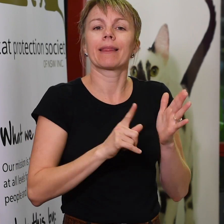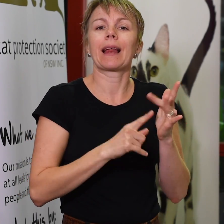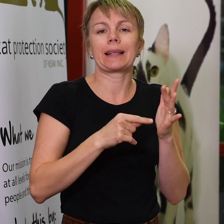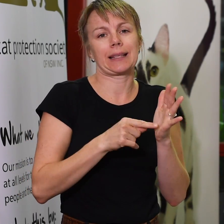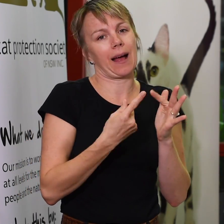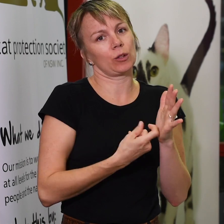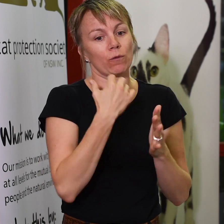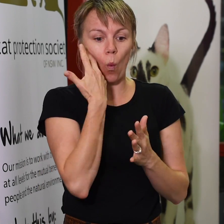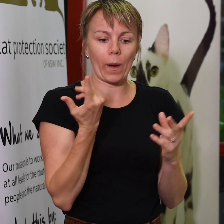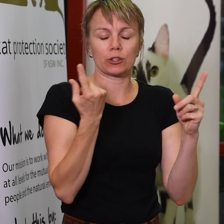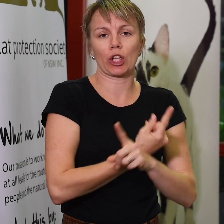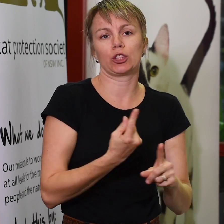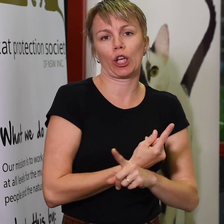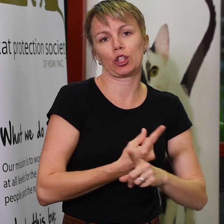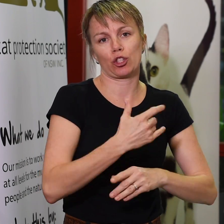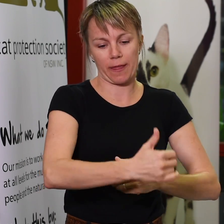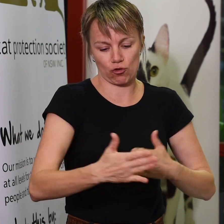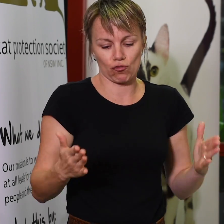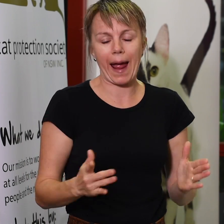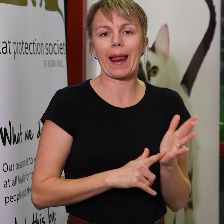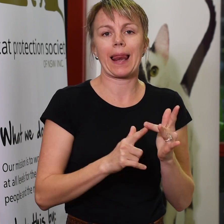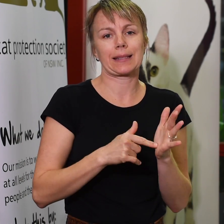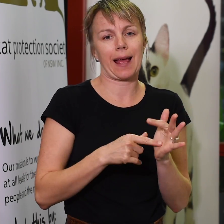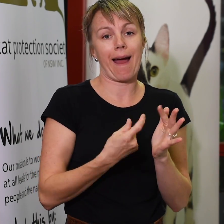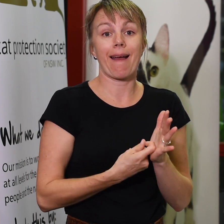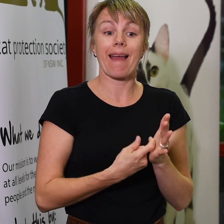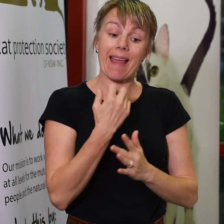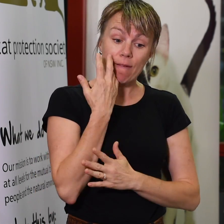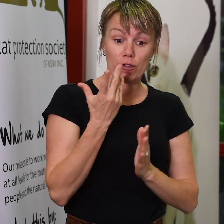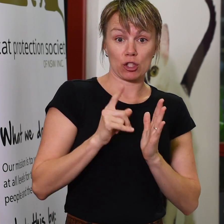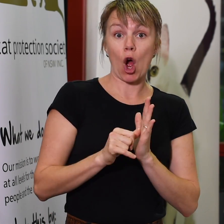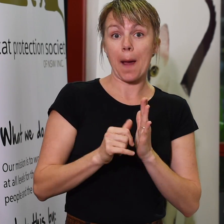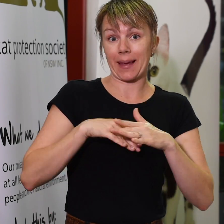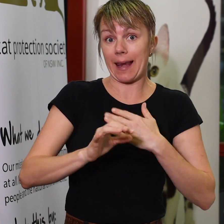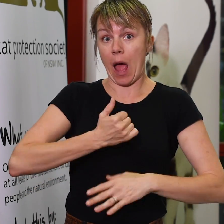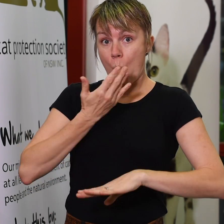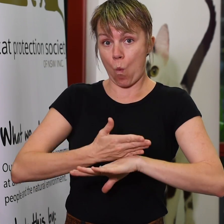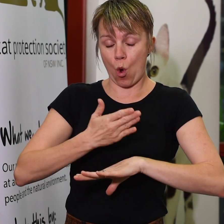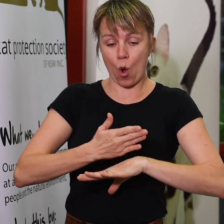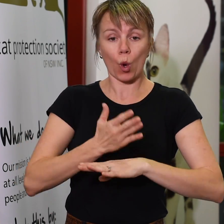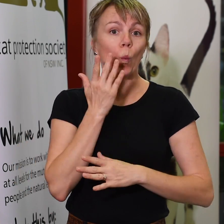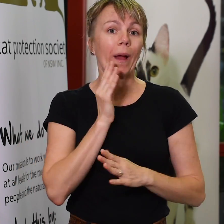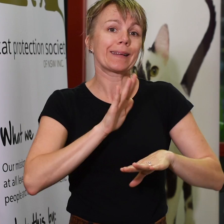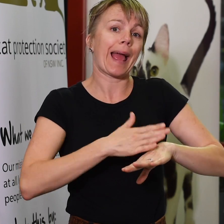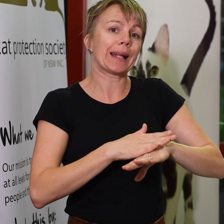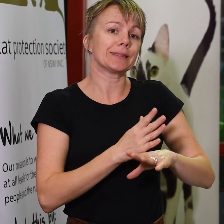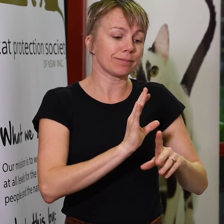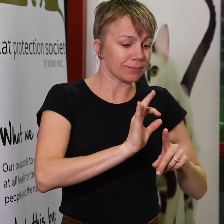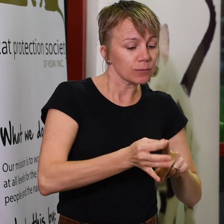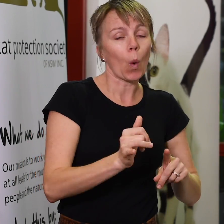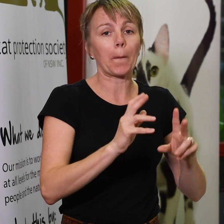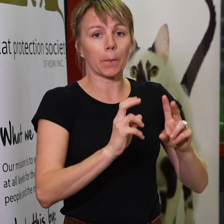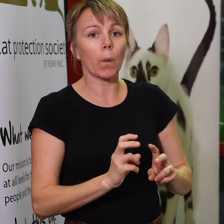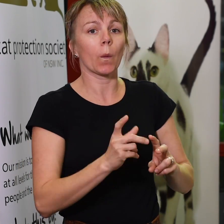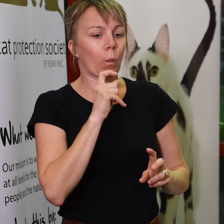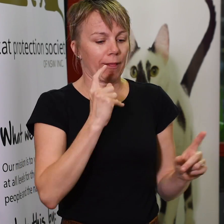a cat poos or wheezes in their tray, we take it out and we change the tray. You don't have to necessarily be that